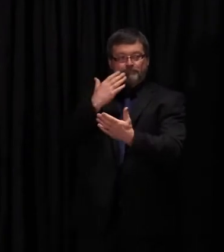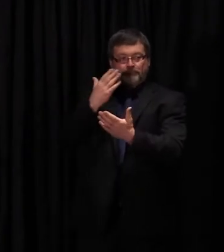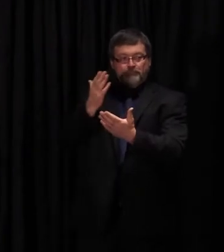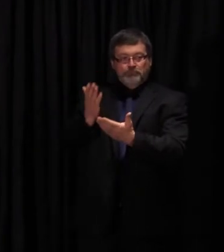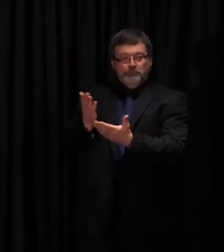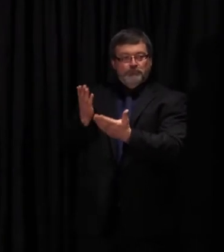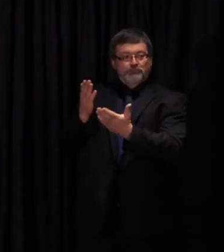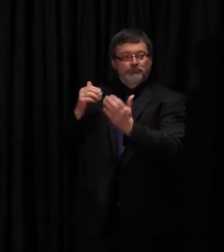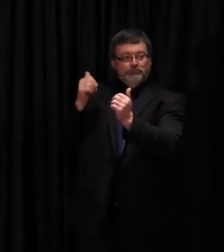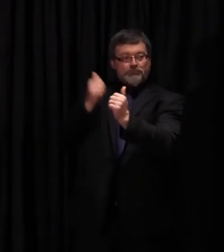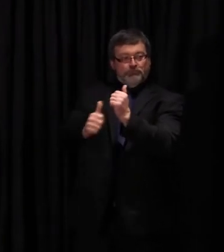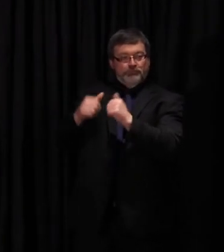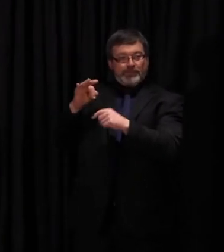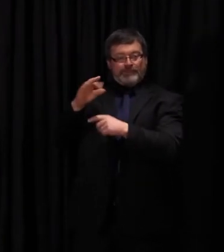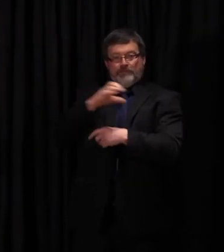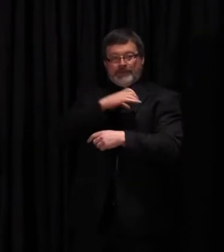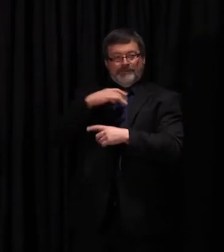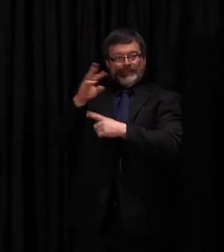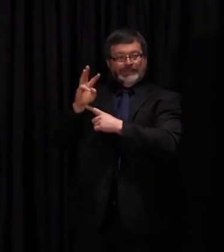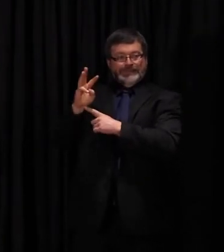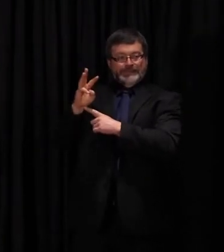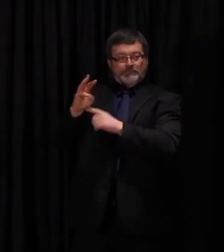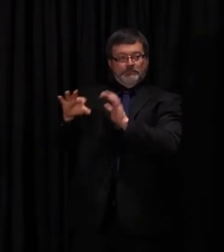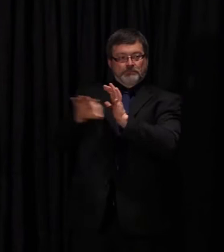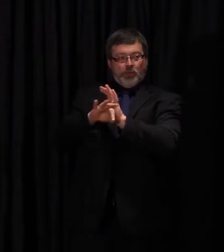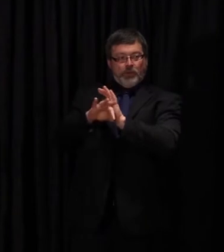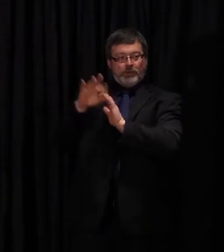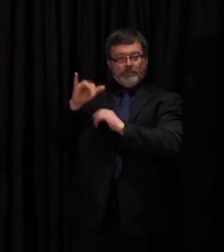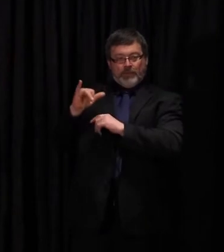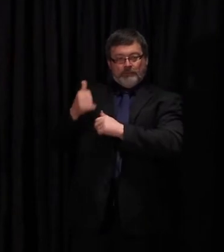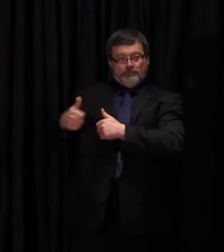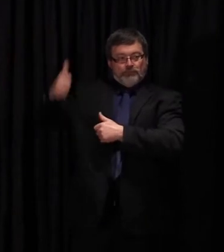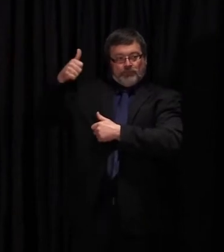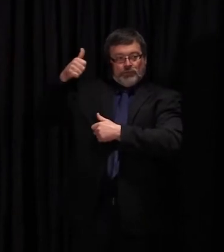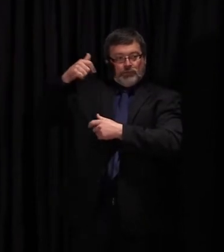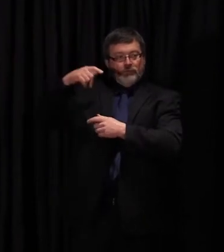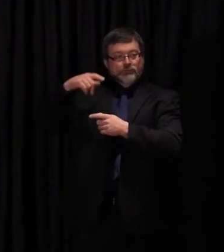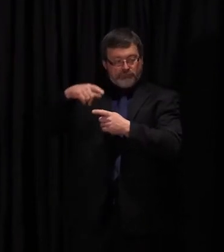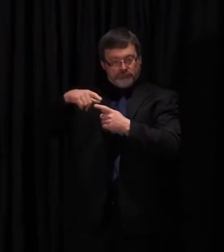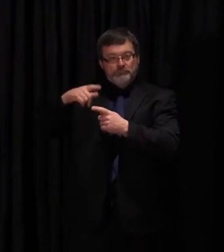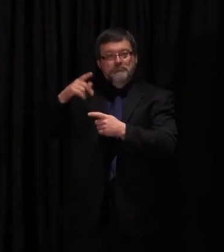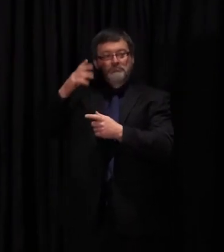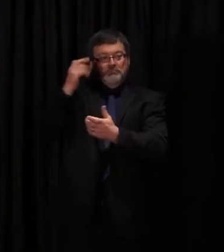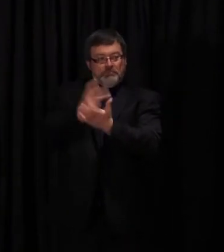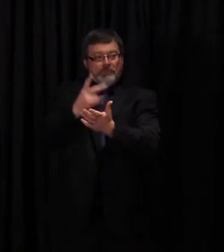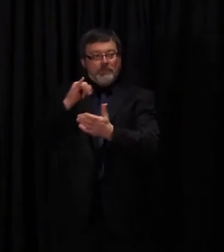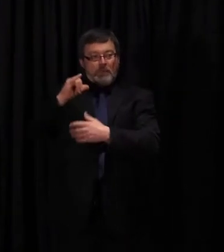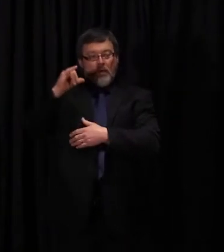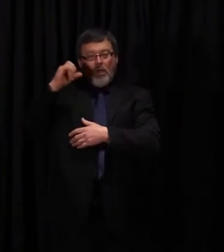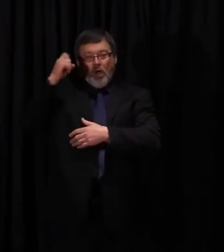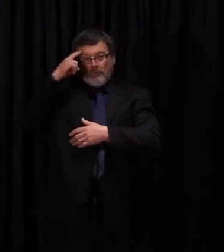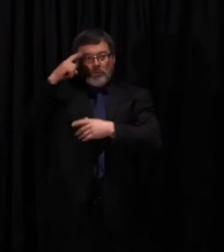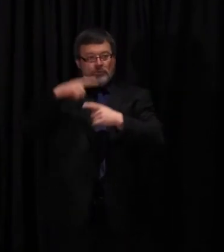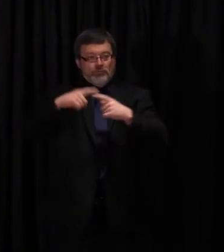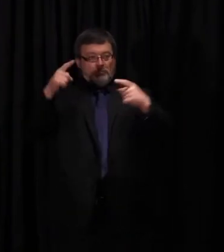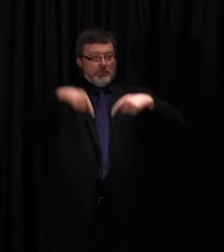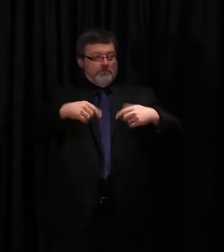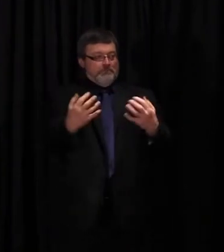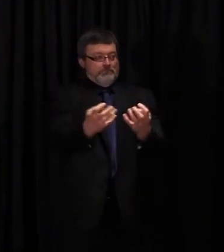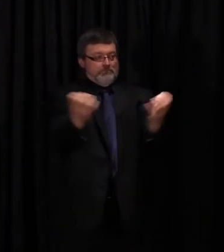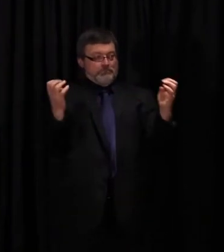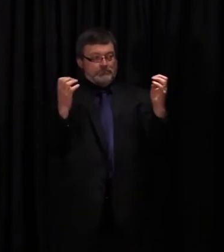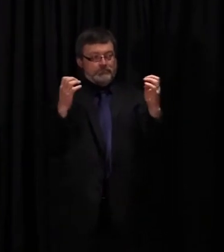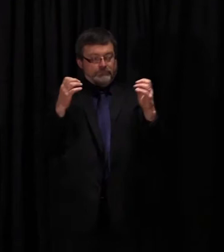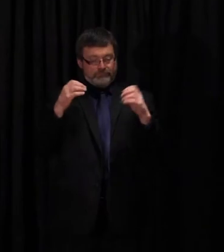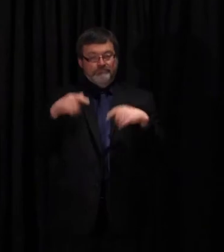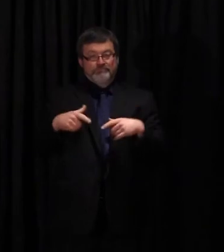of six be appointed by the chair to admit the governor into this chamber for the purpose of delivering his state